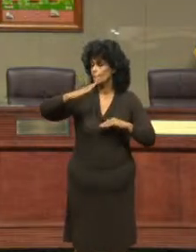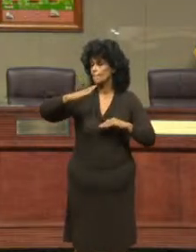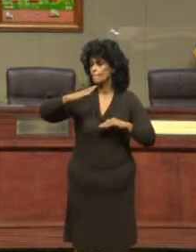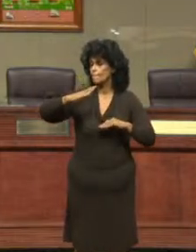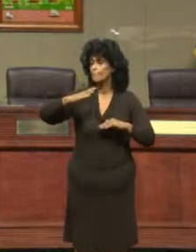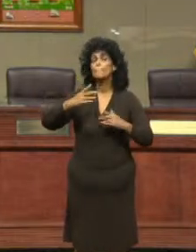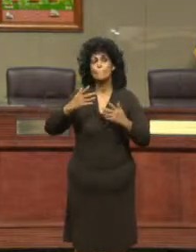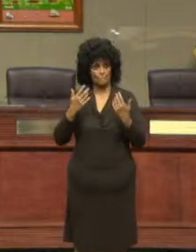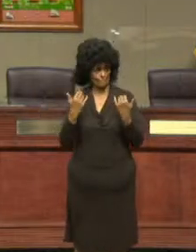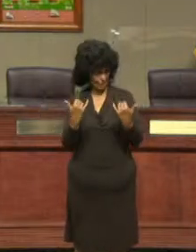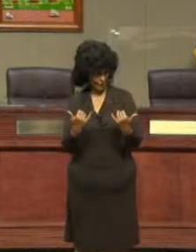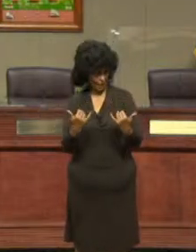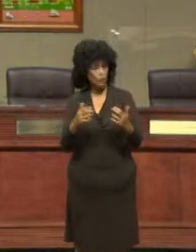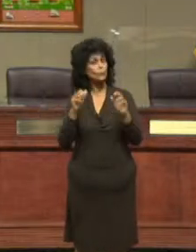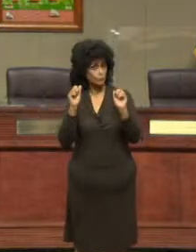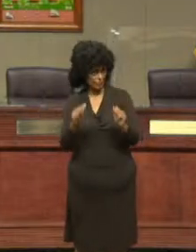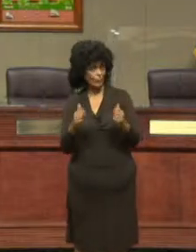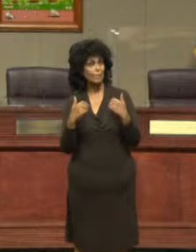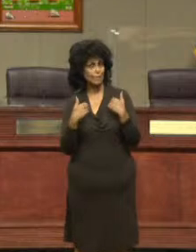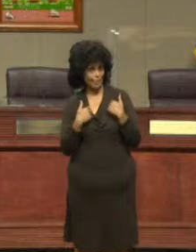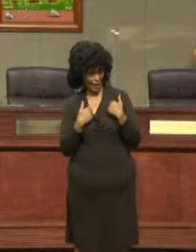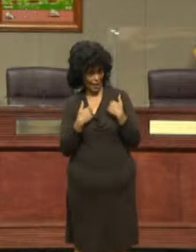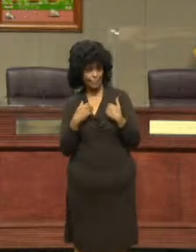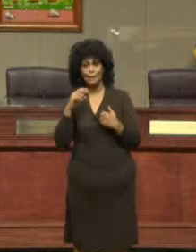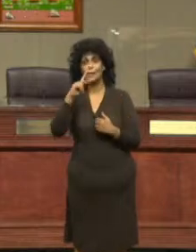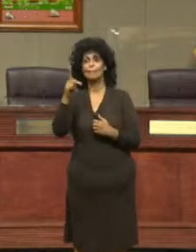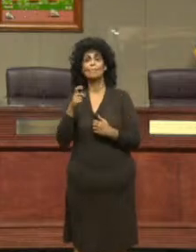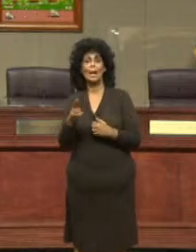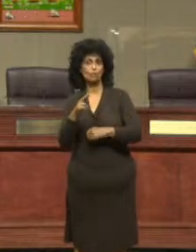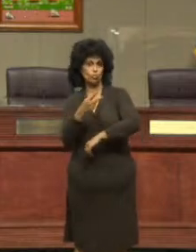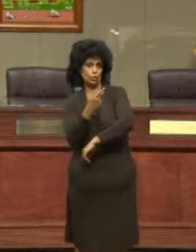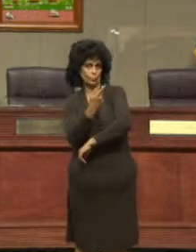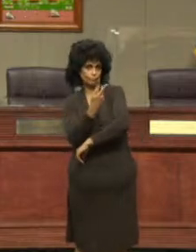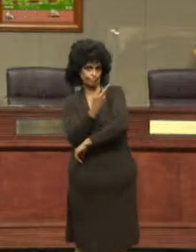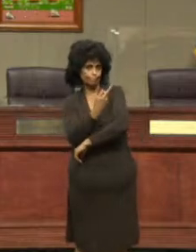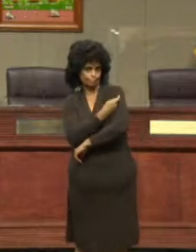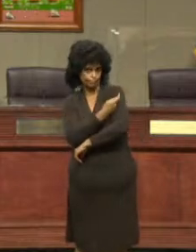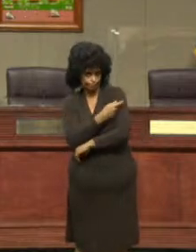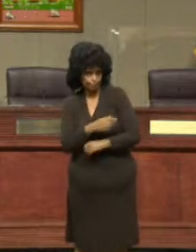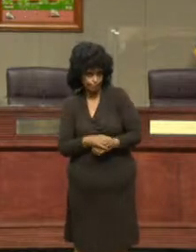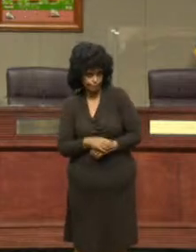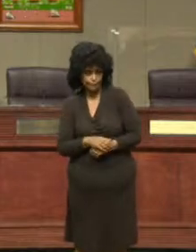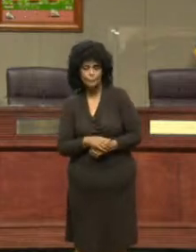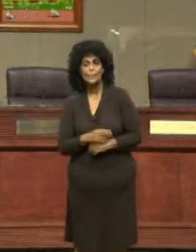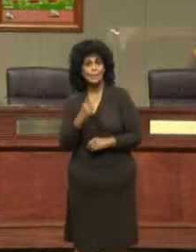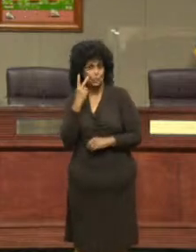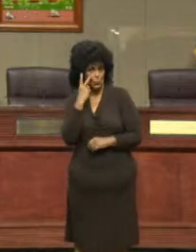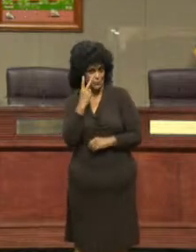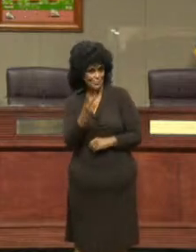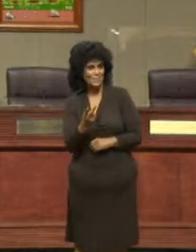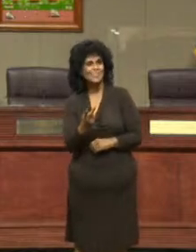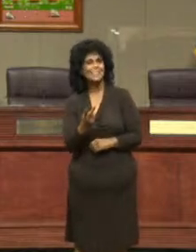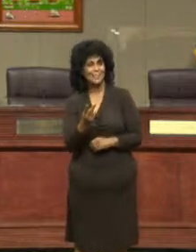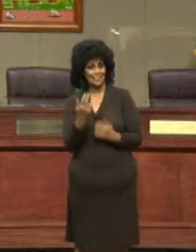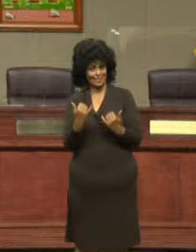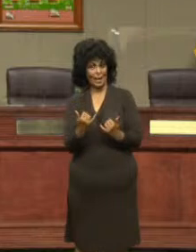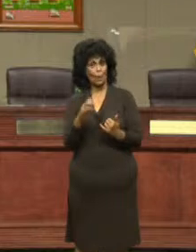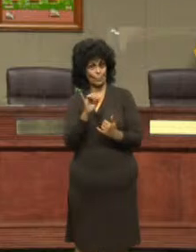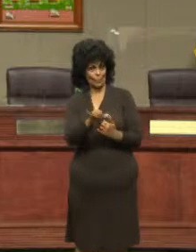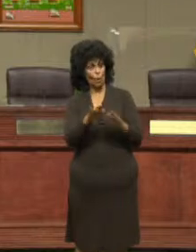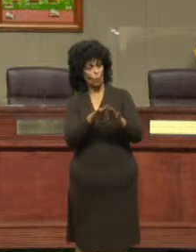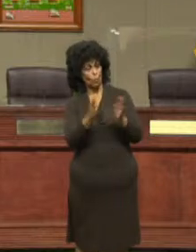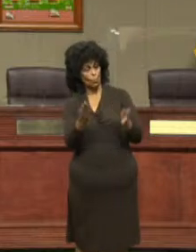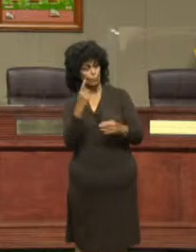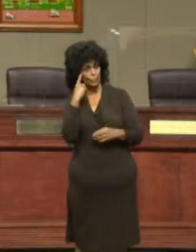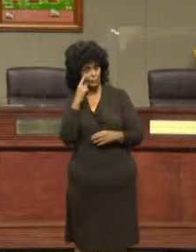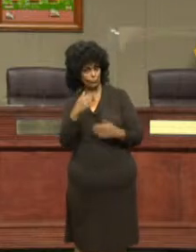who are now eligible for the Pfizer vaccine, we have seen an uptick now in the vaccinations. That's